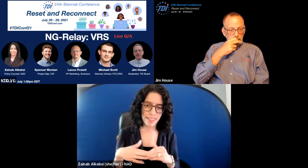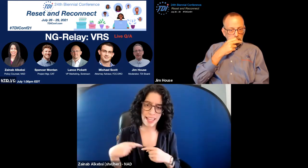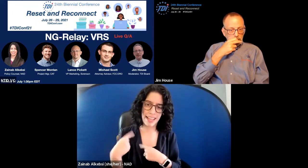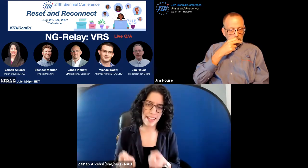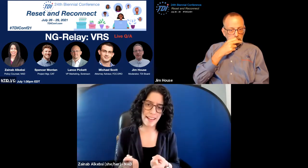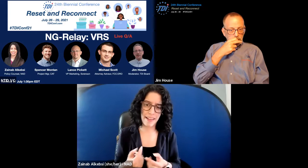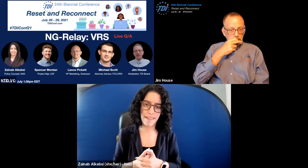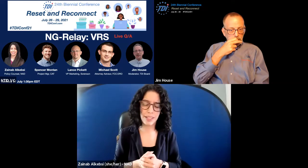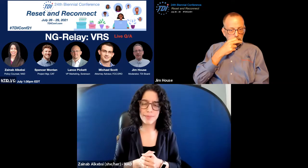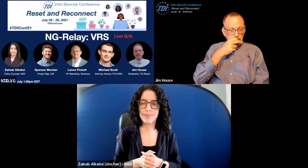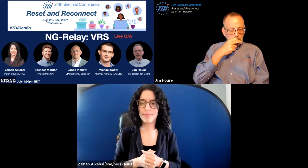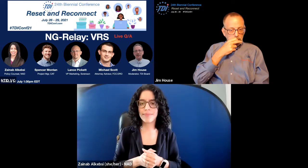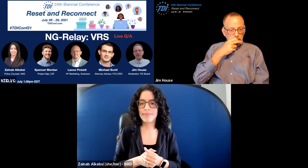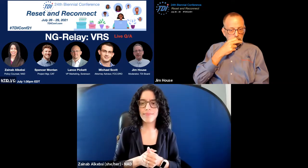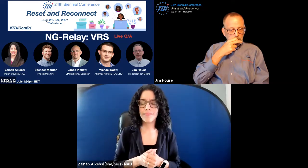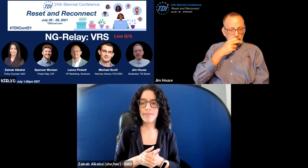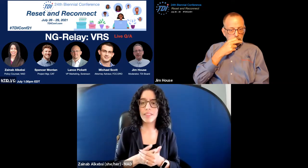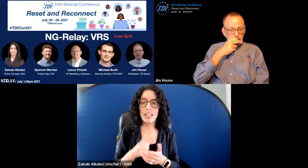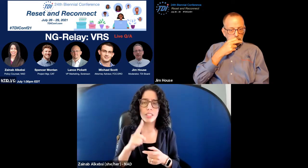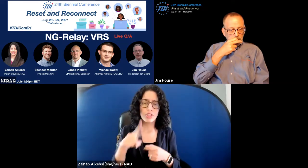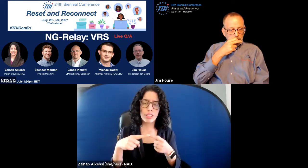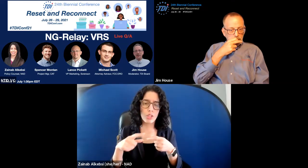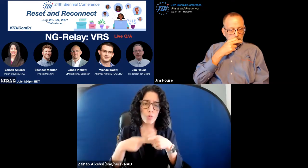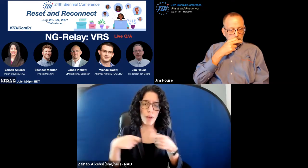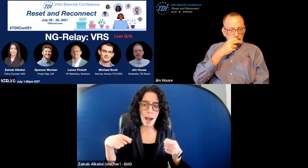connection more than they've ever needed it before.